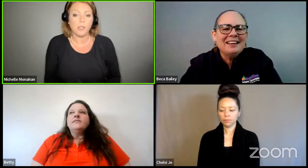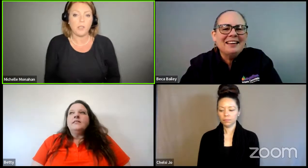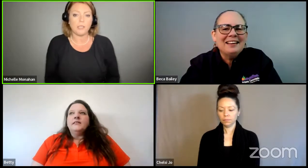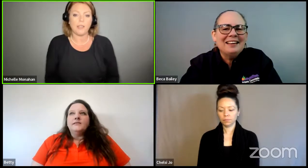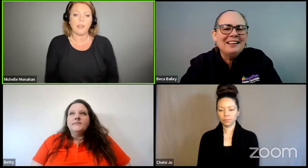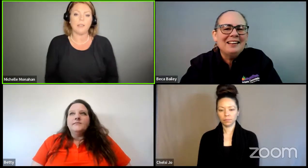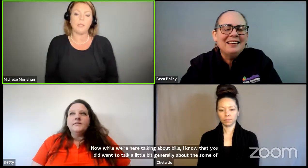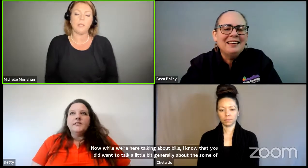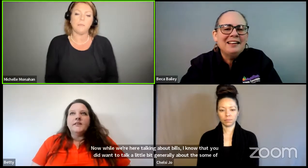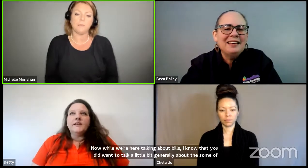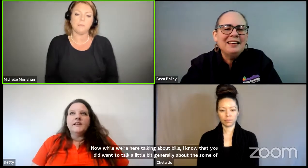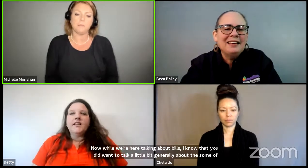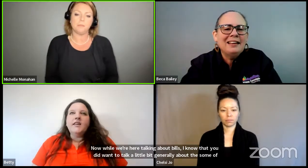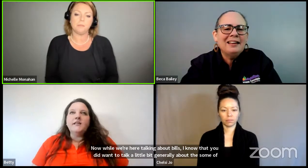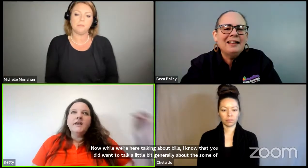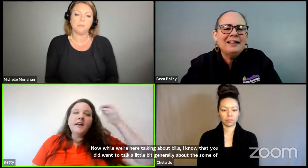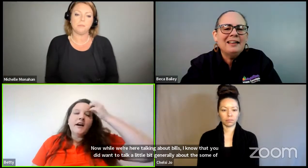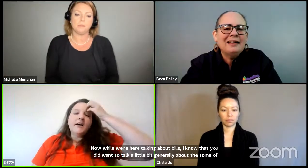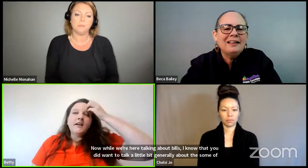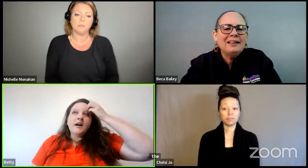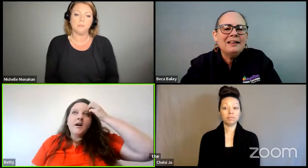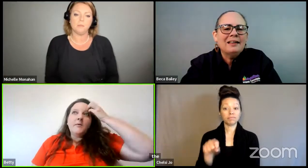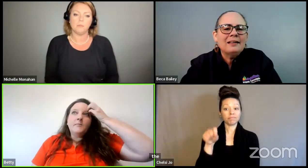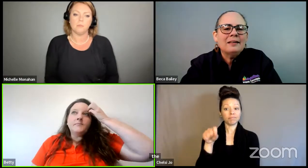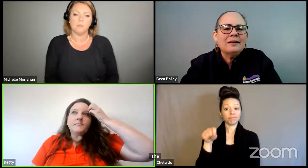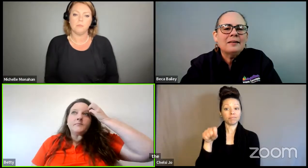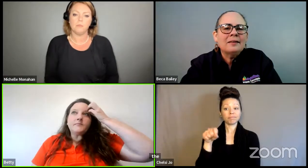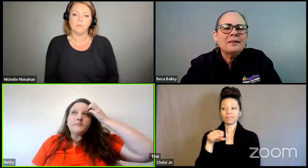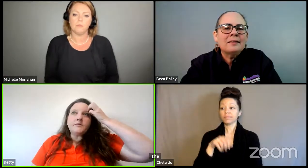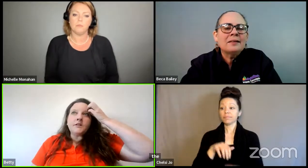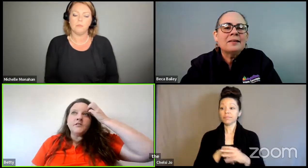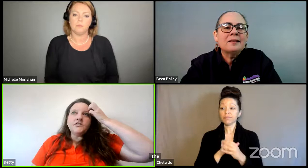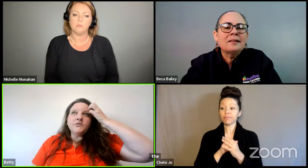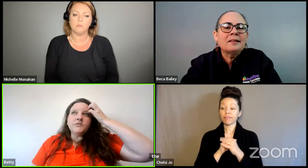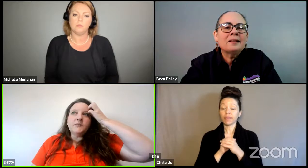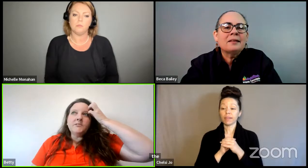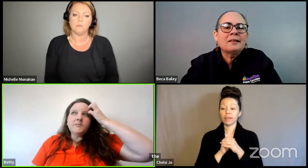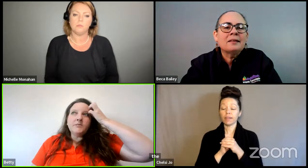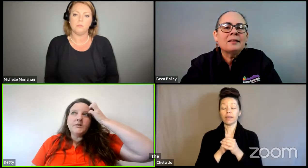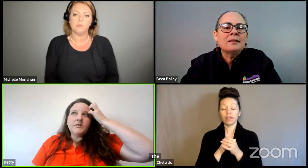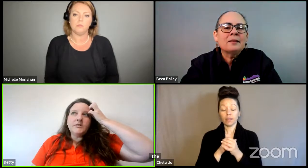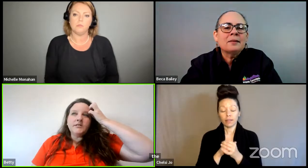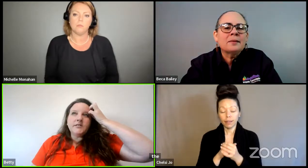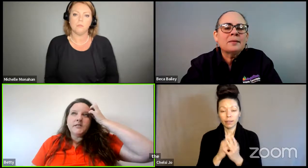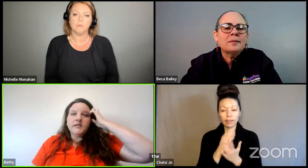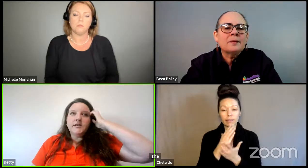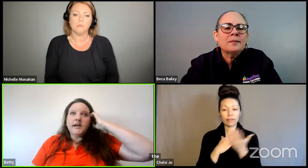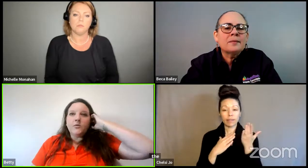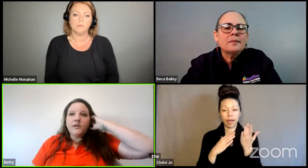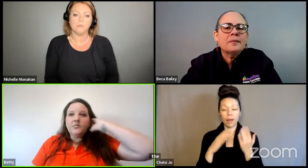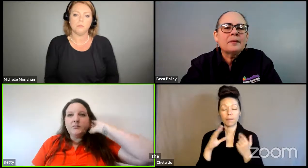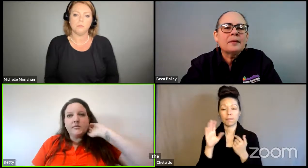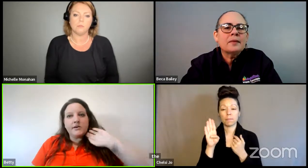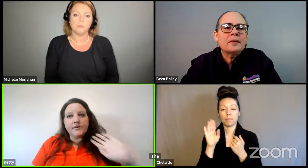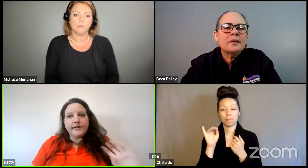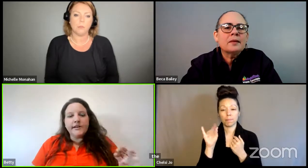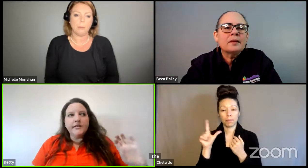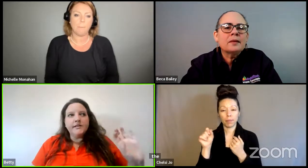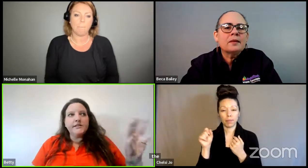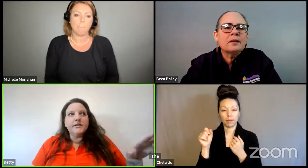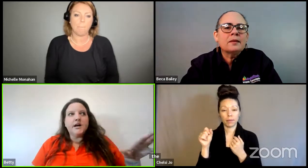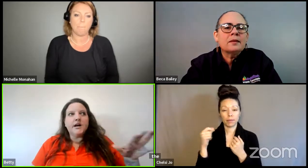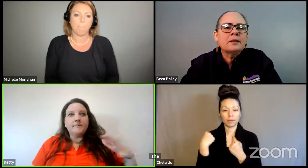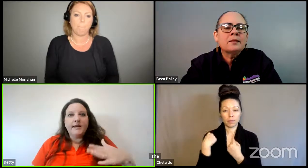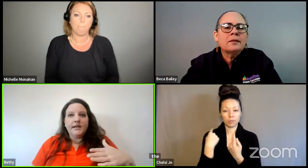Do you mind going into that a little bit? Yeah. So some of the bills that we've been